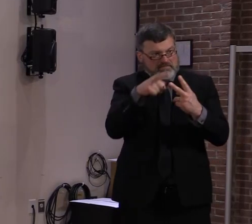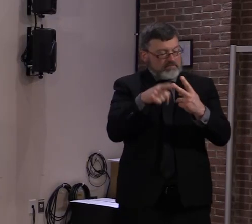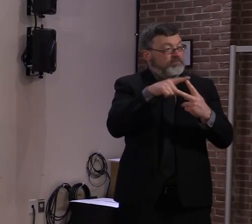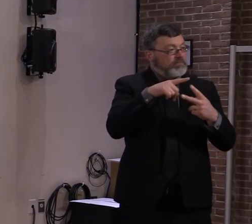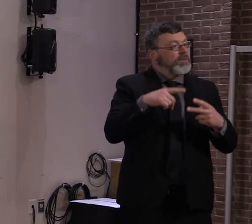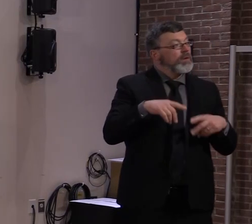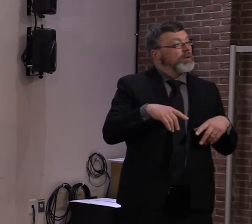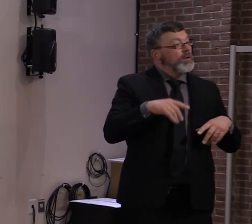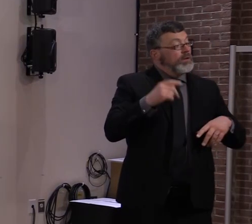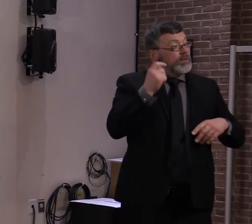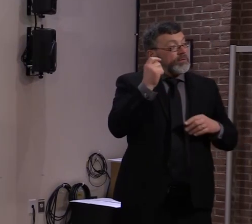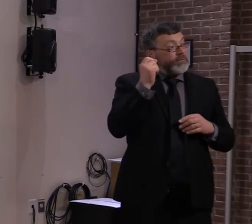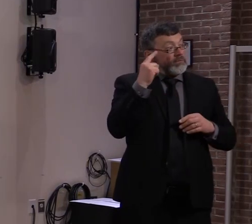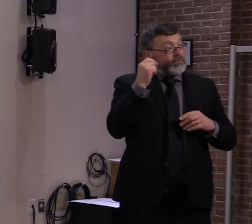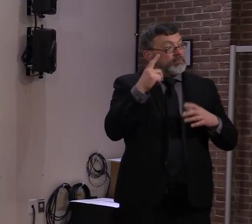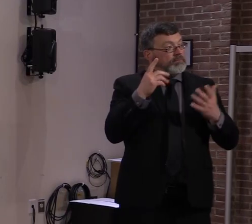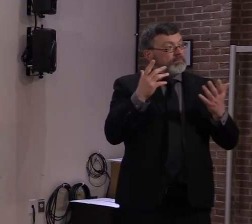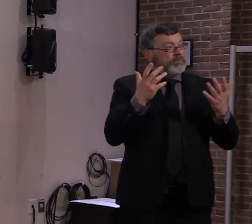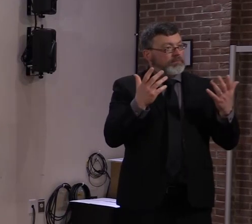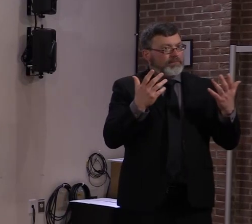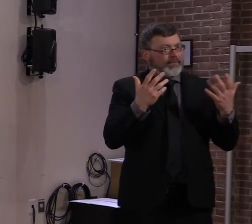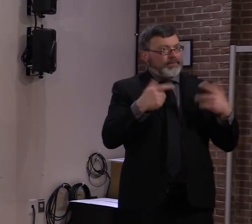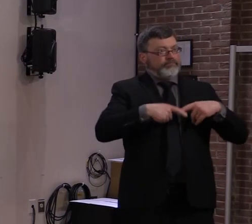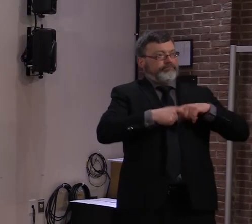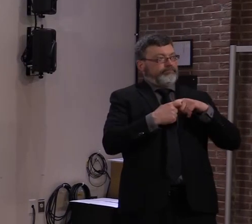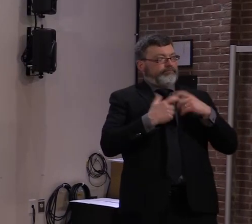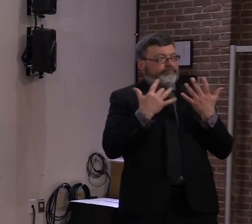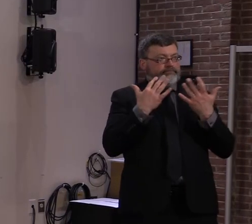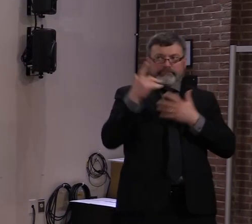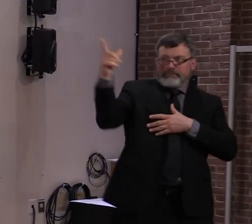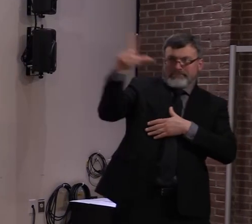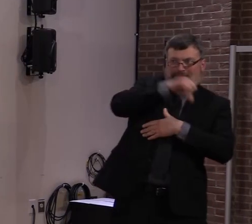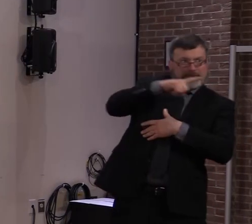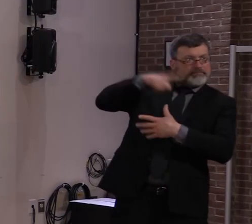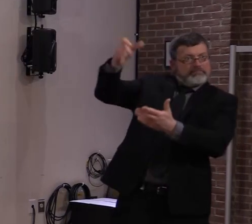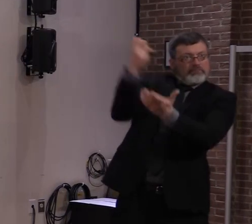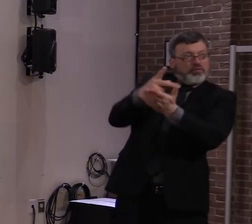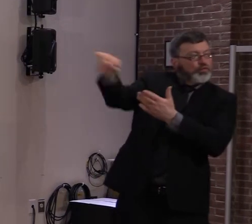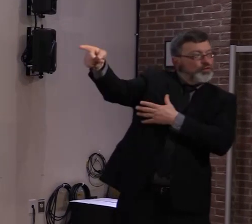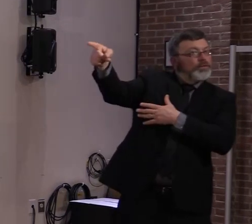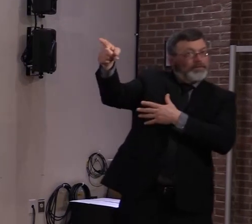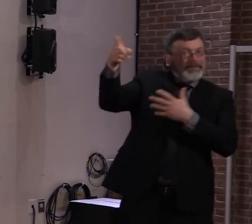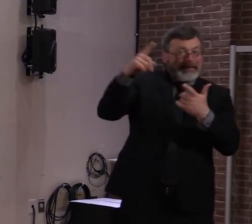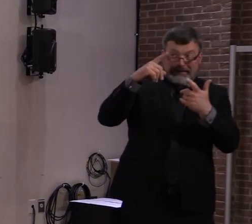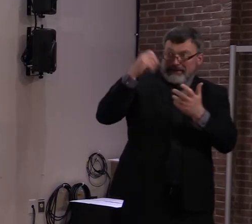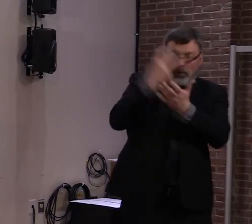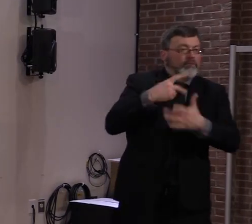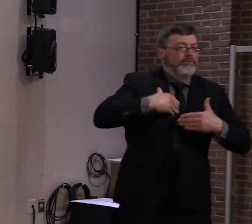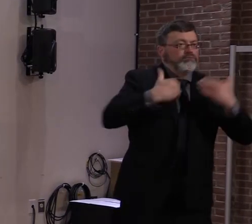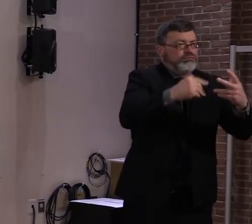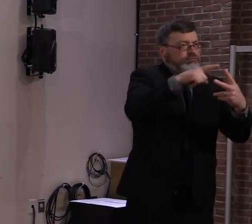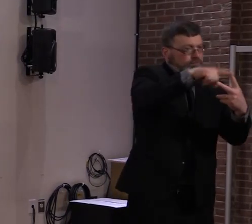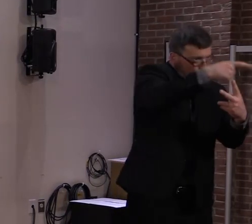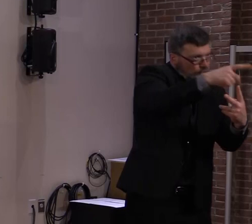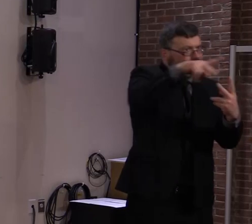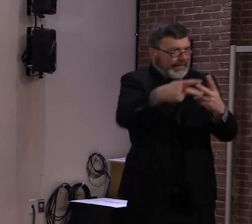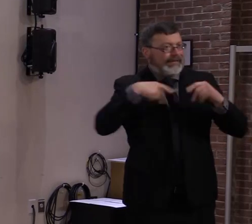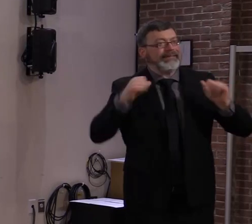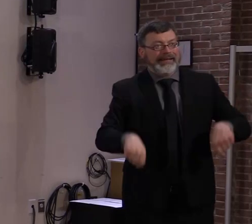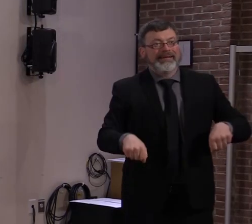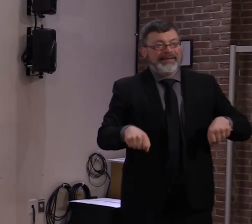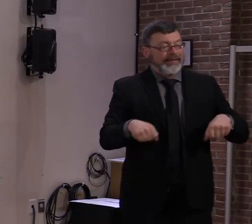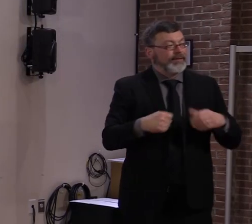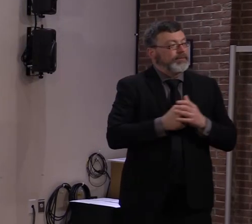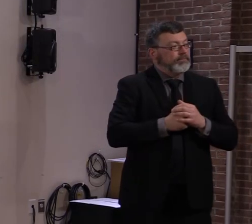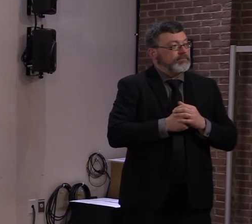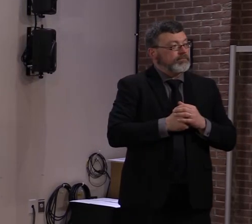transition is contingent upon legislative approval of Governor Scott's proposal for $250 million dedicated